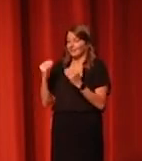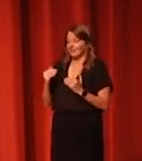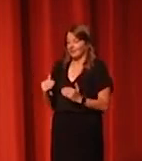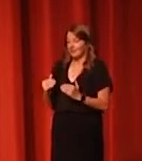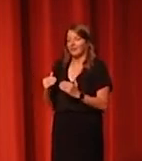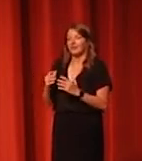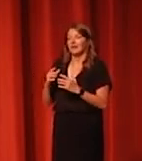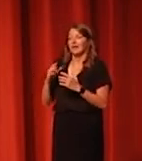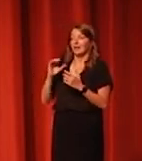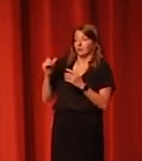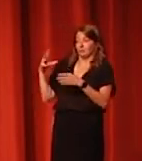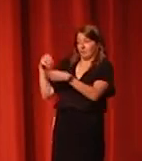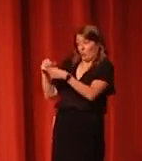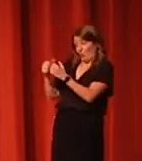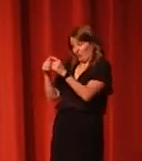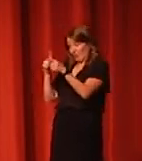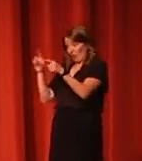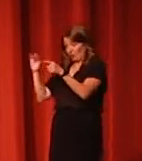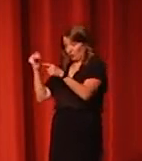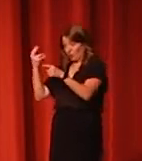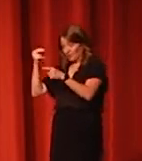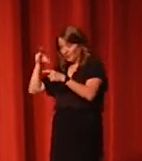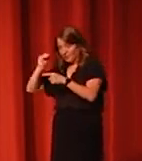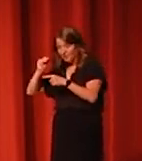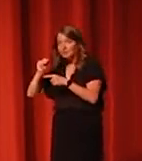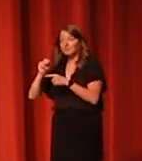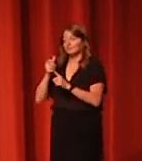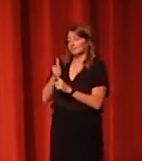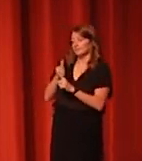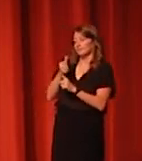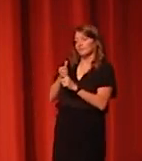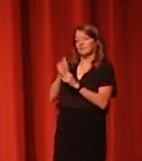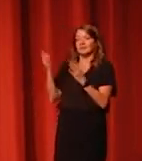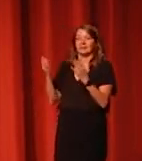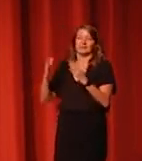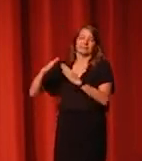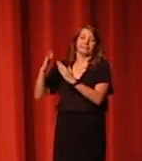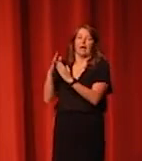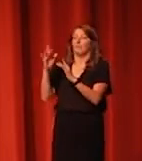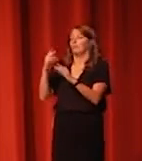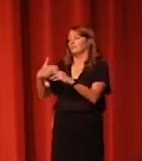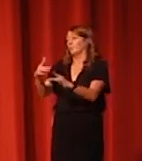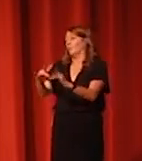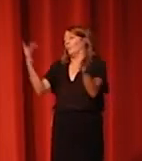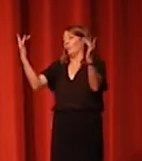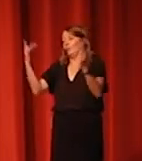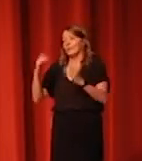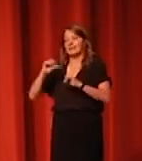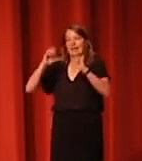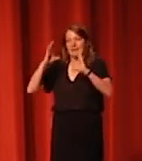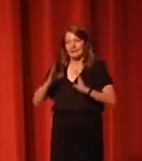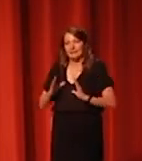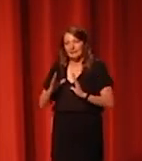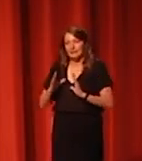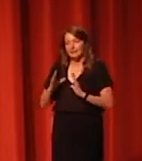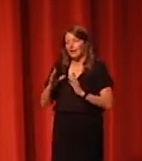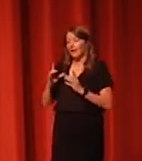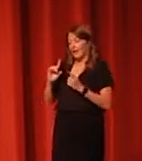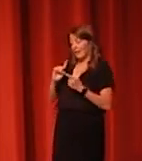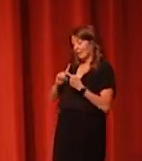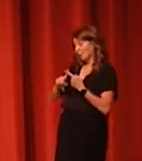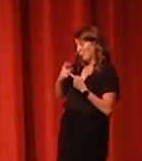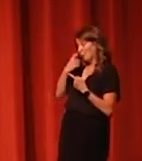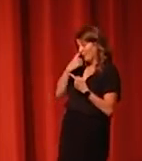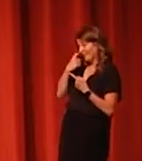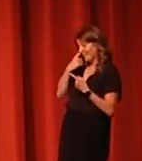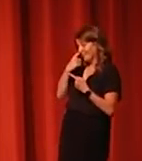Dr. Johnson leads. Dr. Carlson is a world-renowned scientist, and until just a couple of weeks ago, she